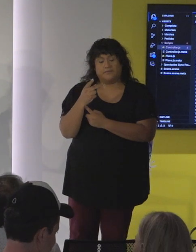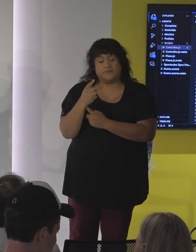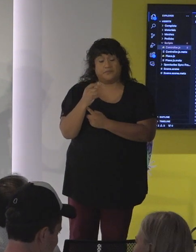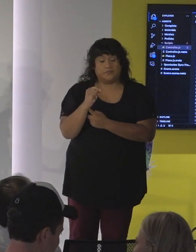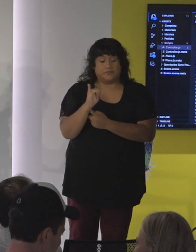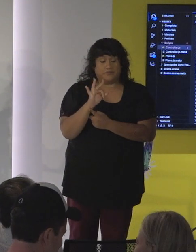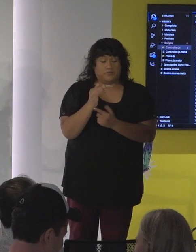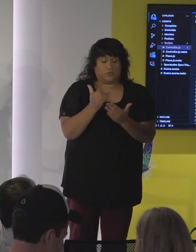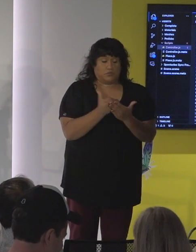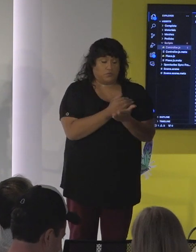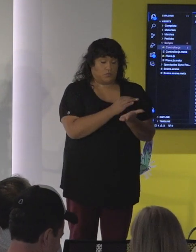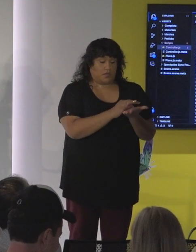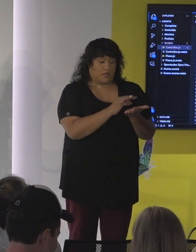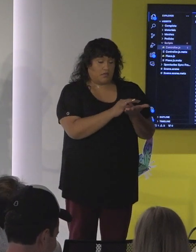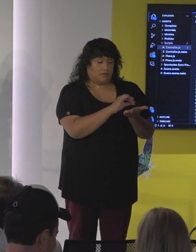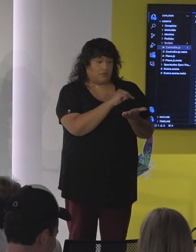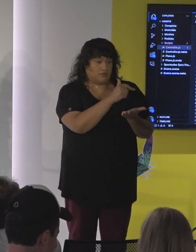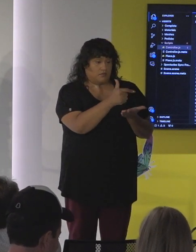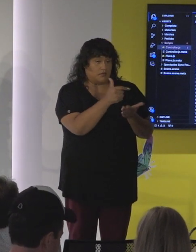new count